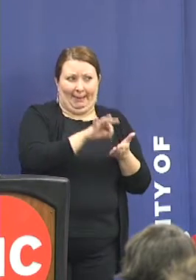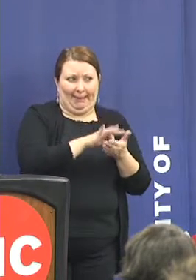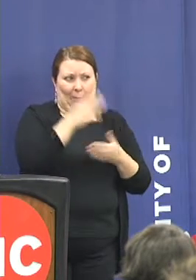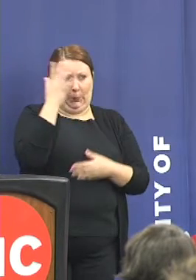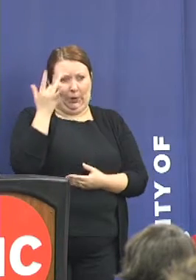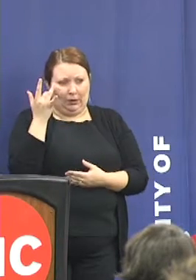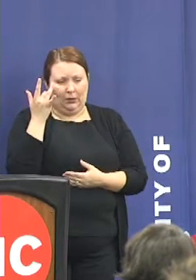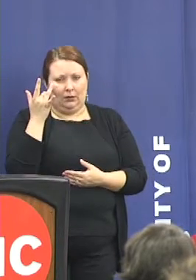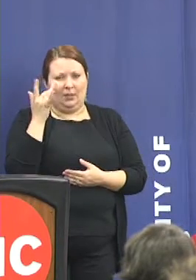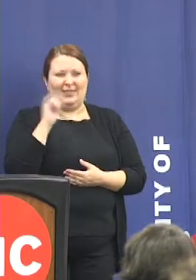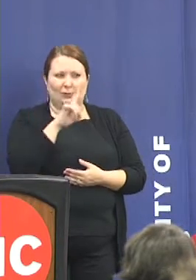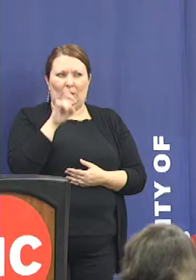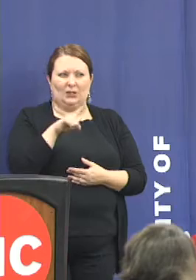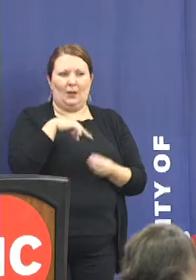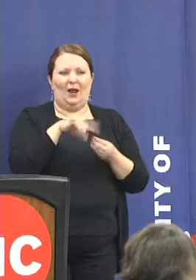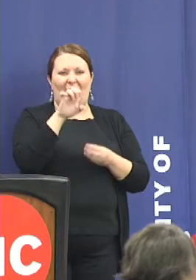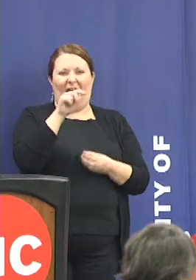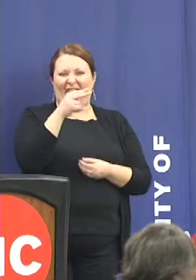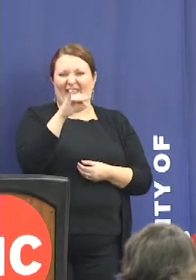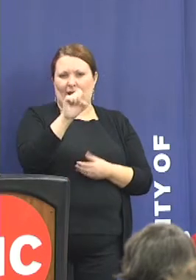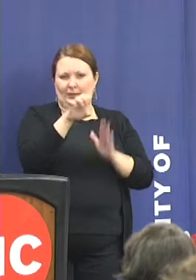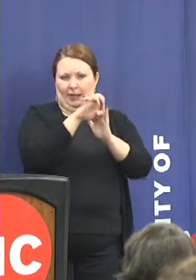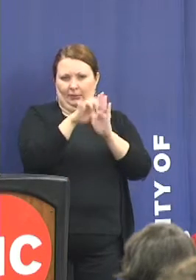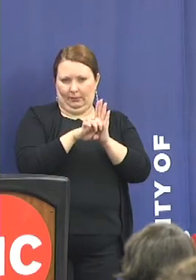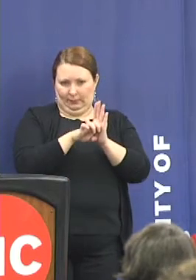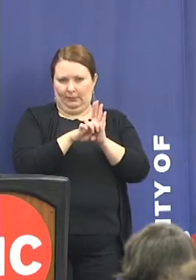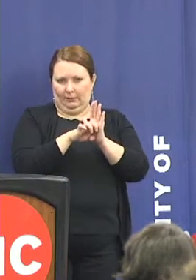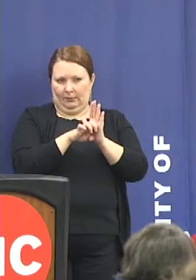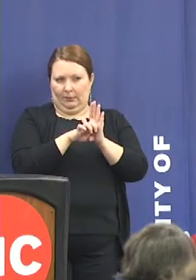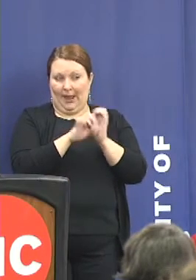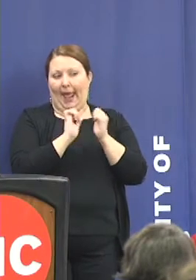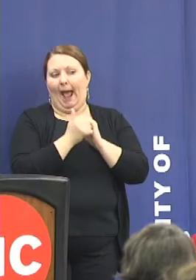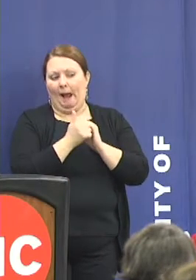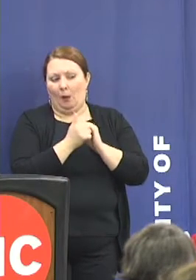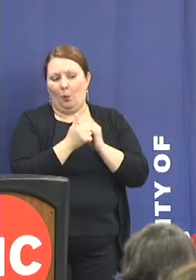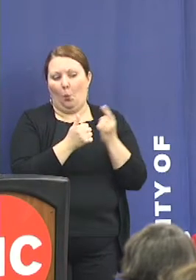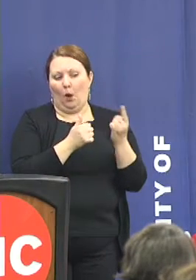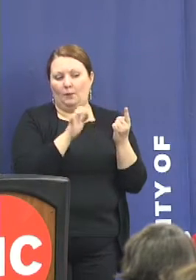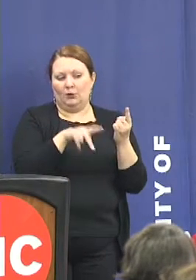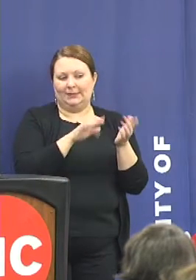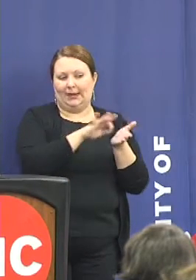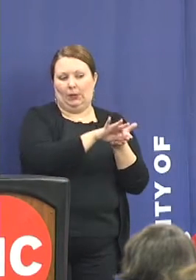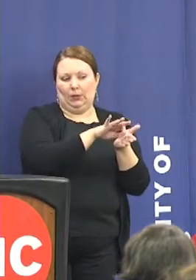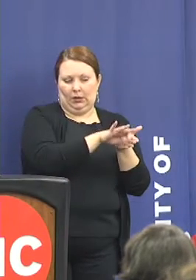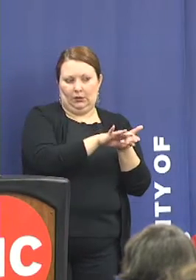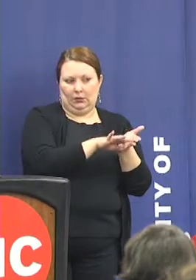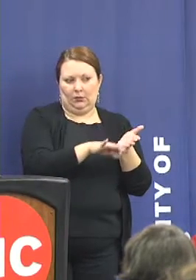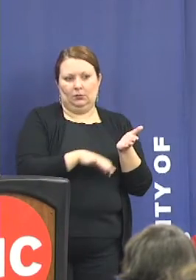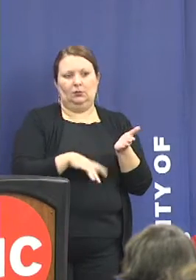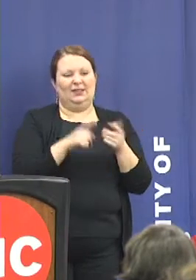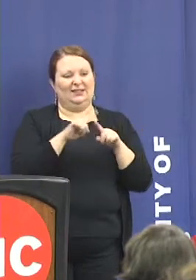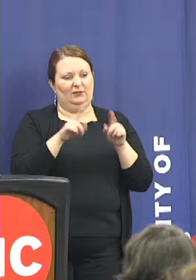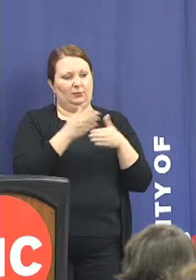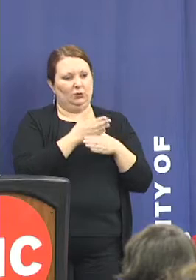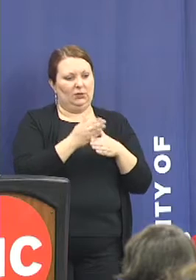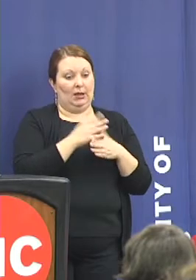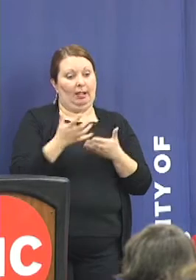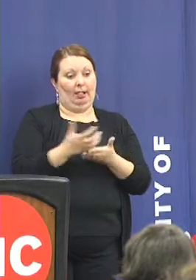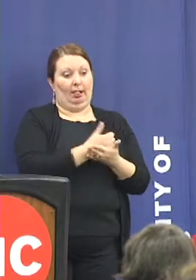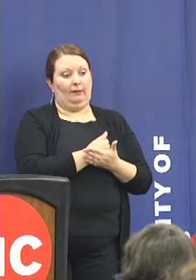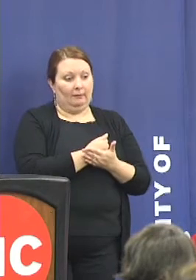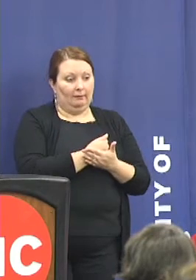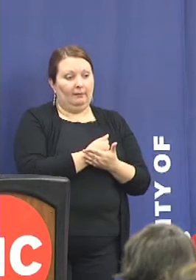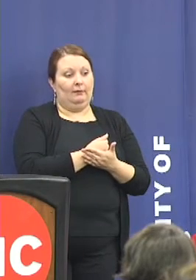why, it's also a question of ethics, right? And a question of how one gets counted. And so the distinction between